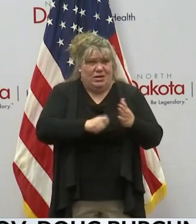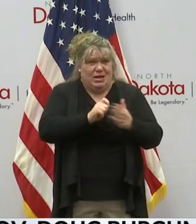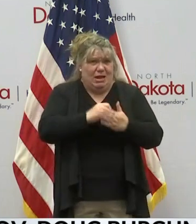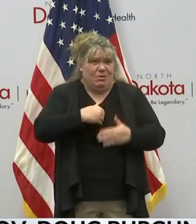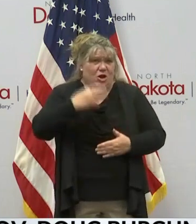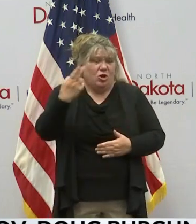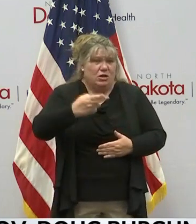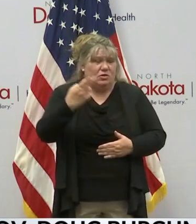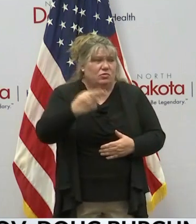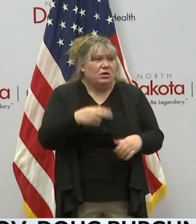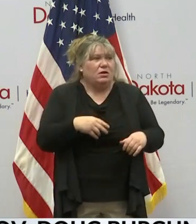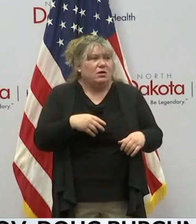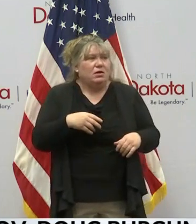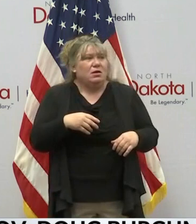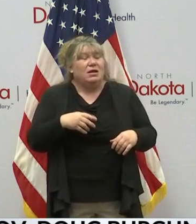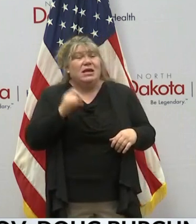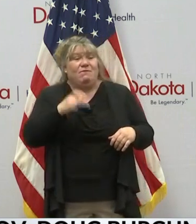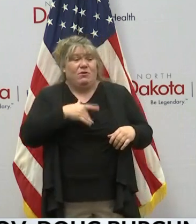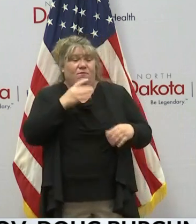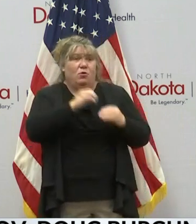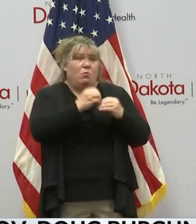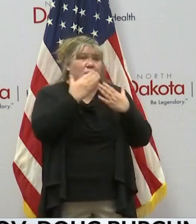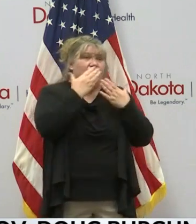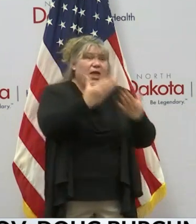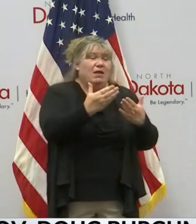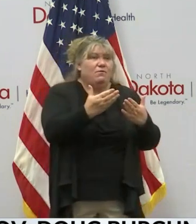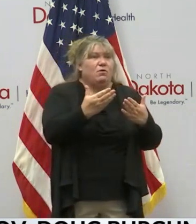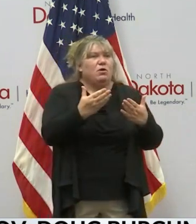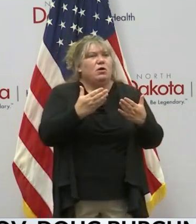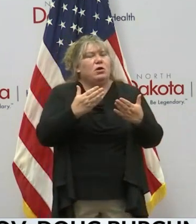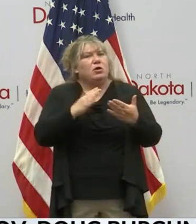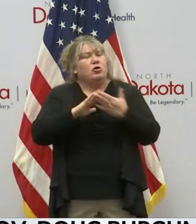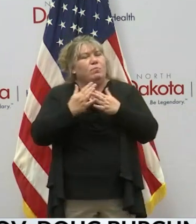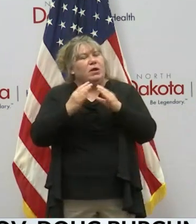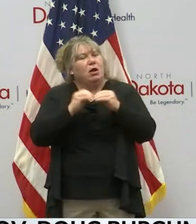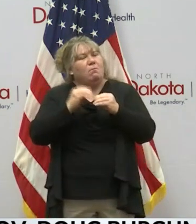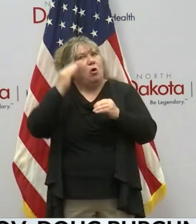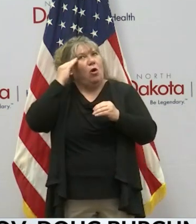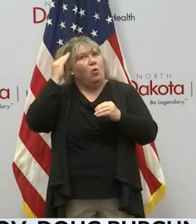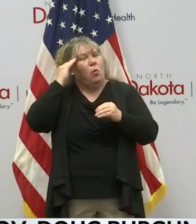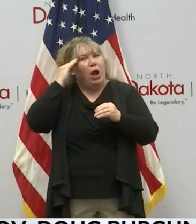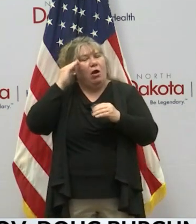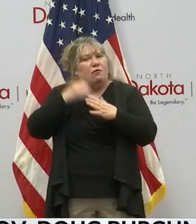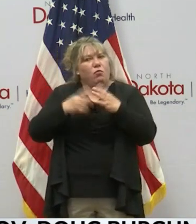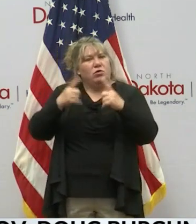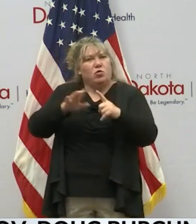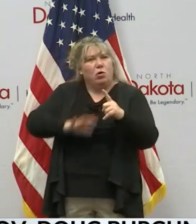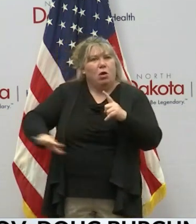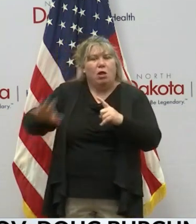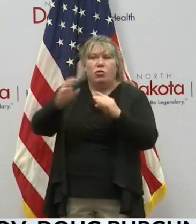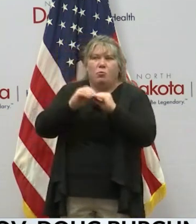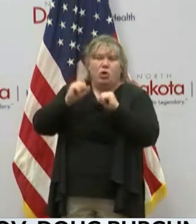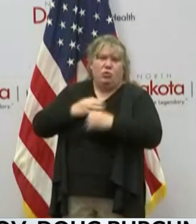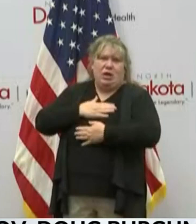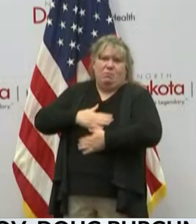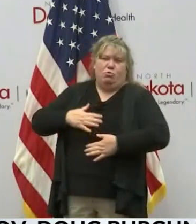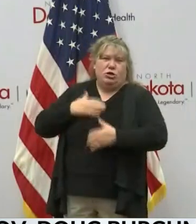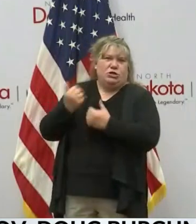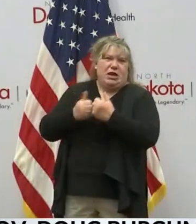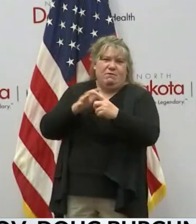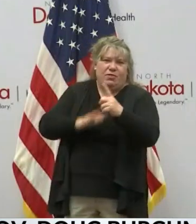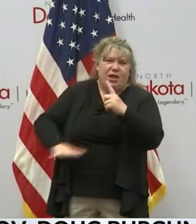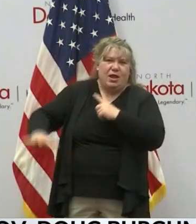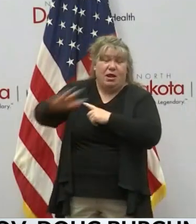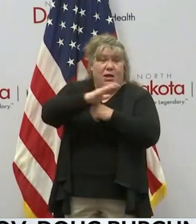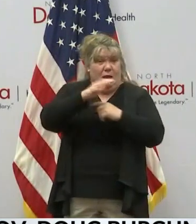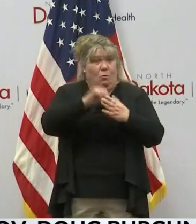again, the more grateful you are, the more present you come. The more present you are, the more you can appreciate everything around you. So again, with